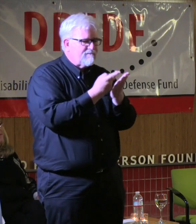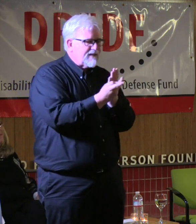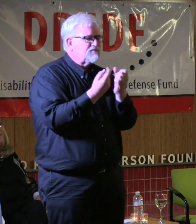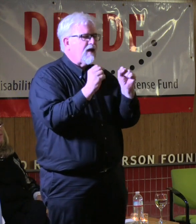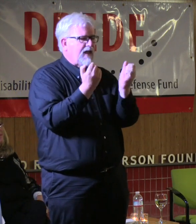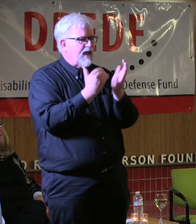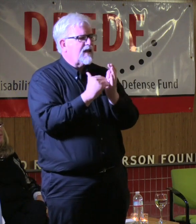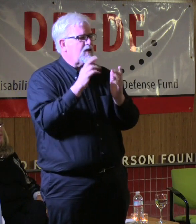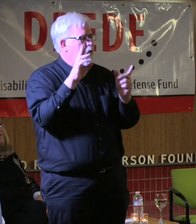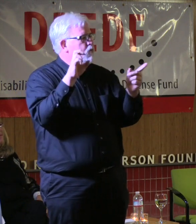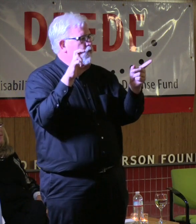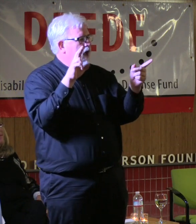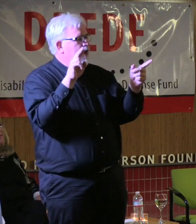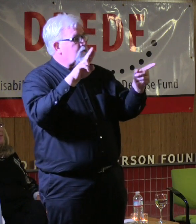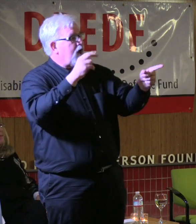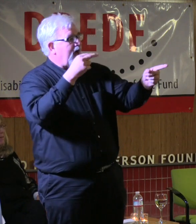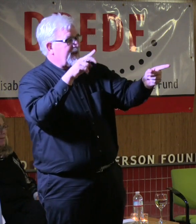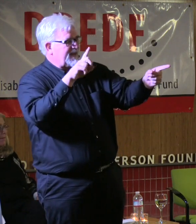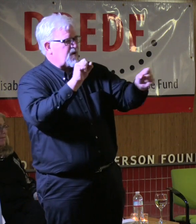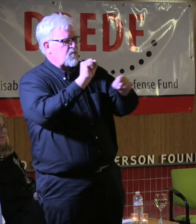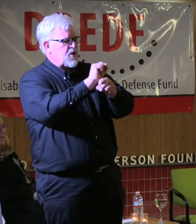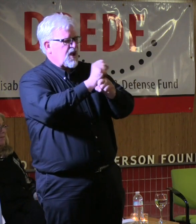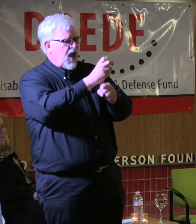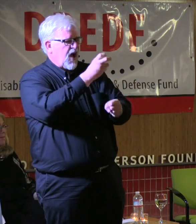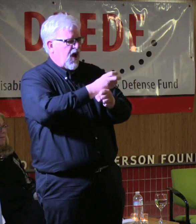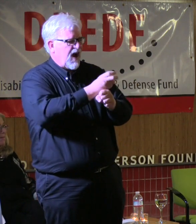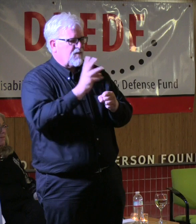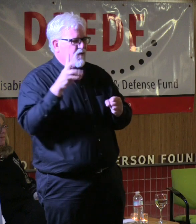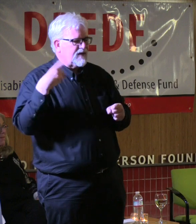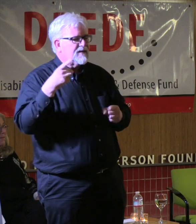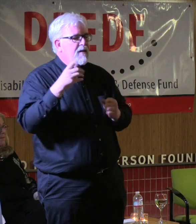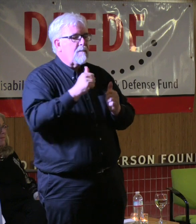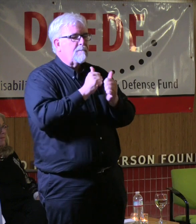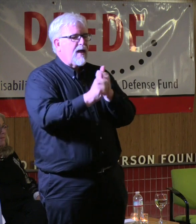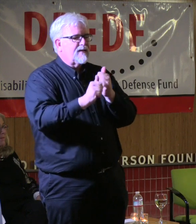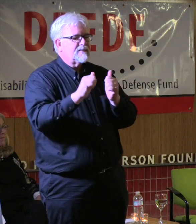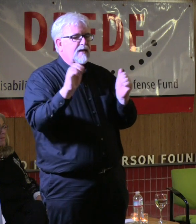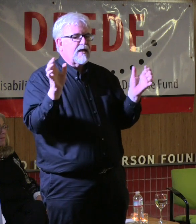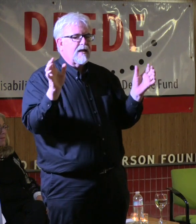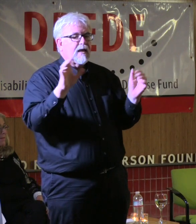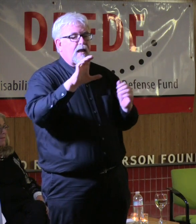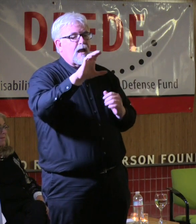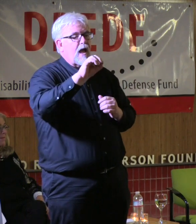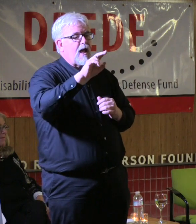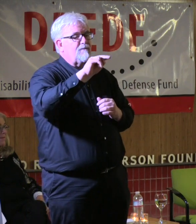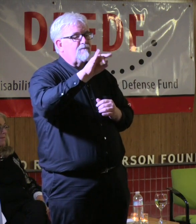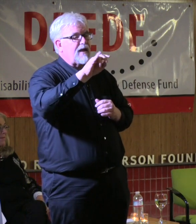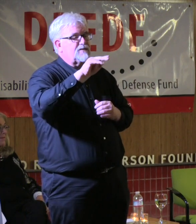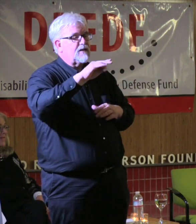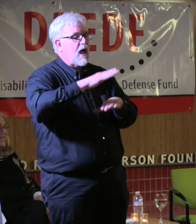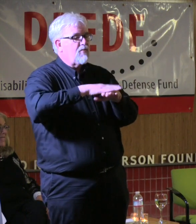Rhonda's been working so hard on this in Washington, and that's to pass the Convention on the Rights of People with Disabilities.